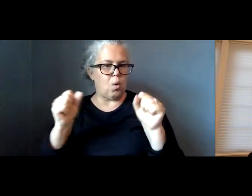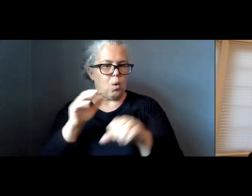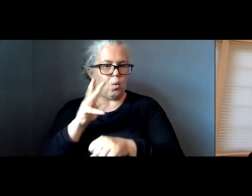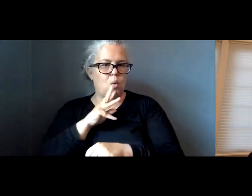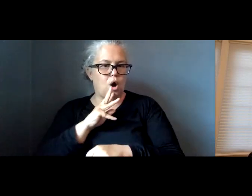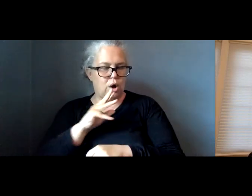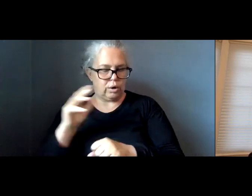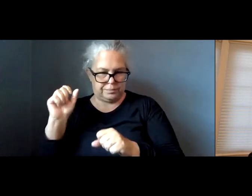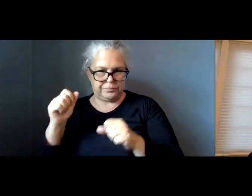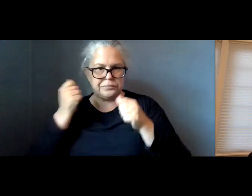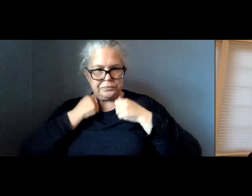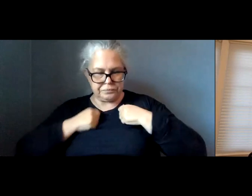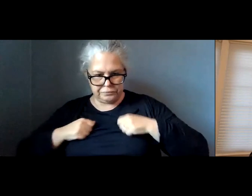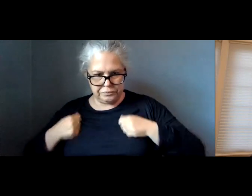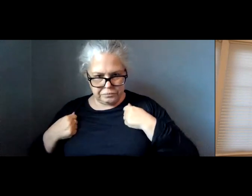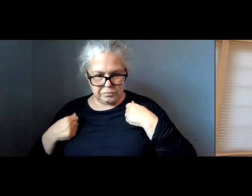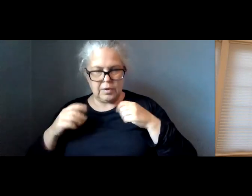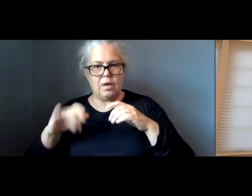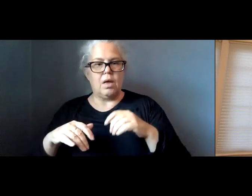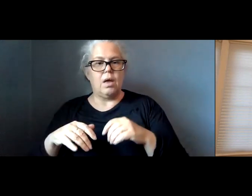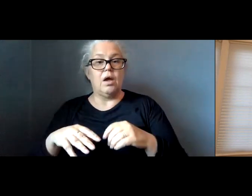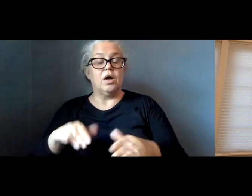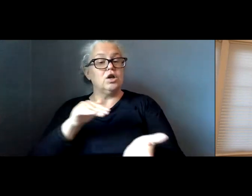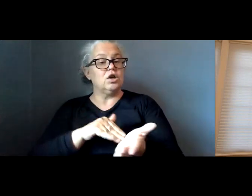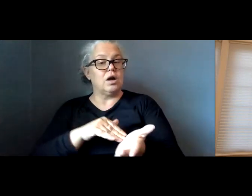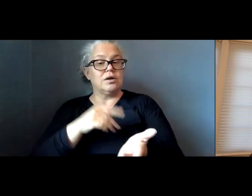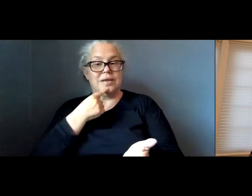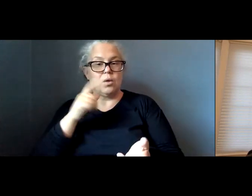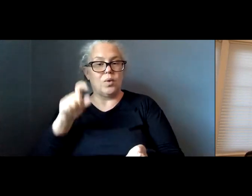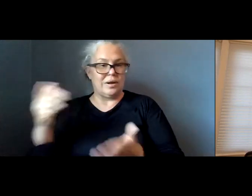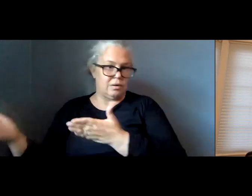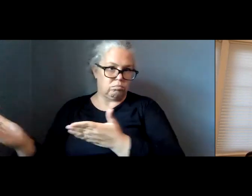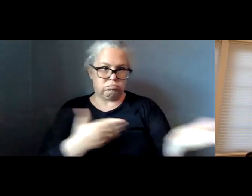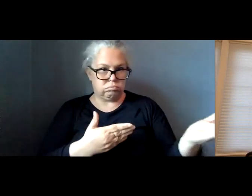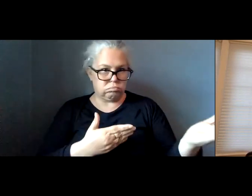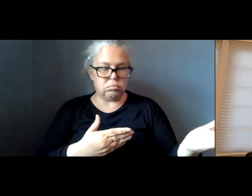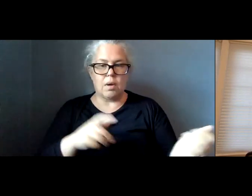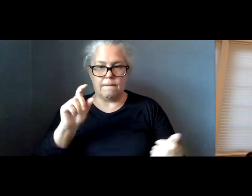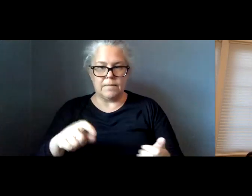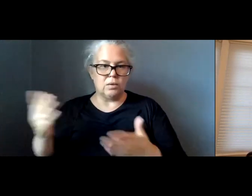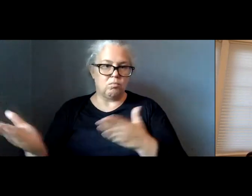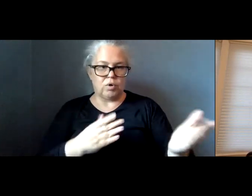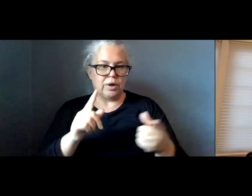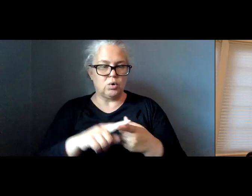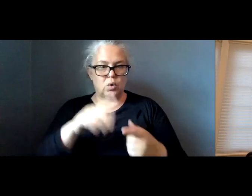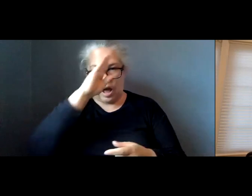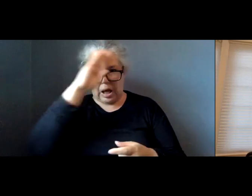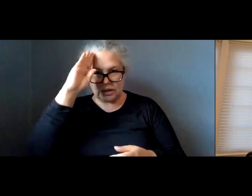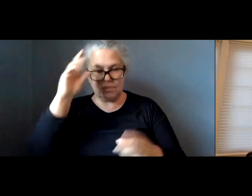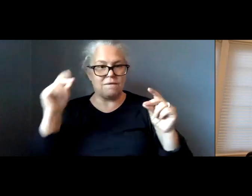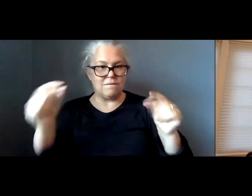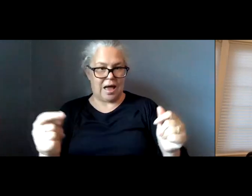Eventually, the doctor said, well, we need to get her out of here. We need to get to a hospital